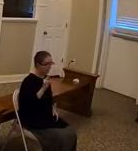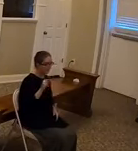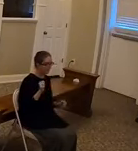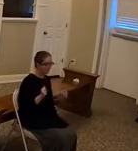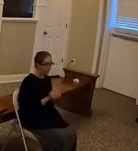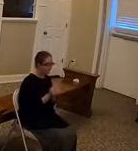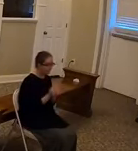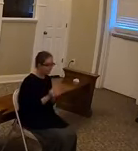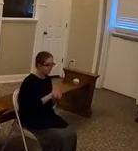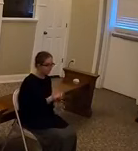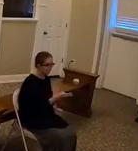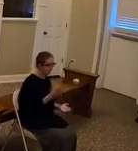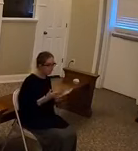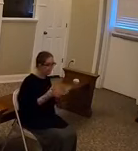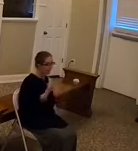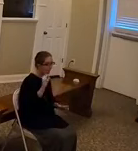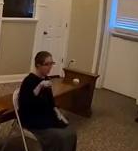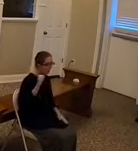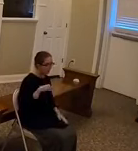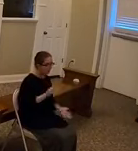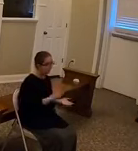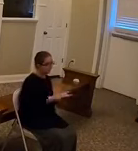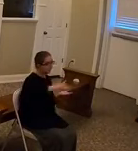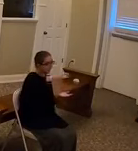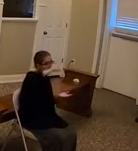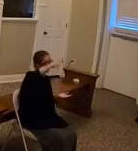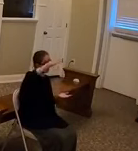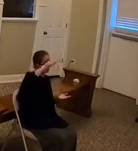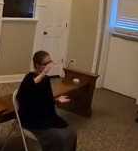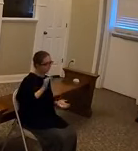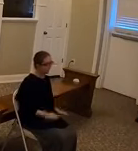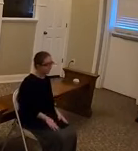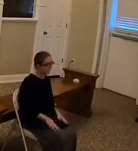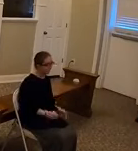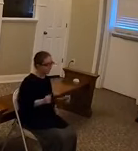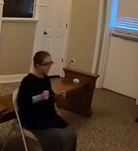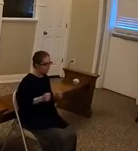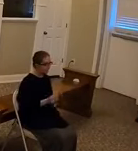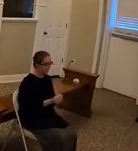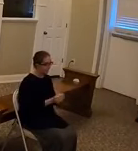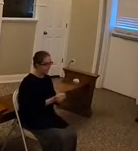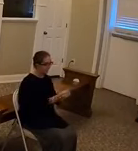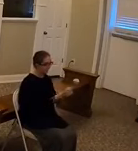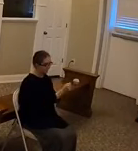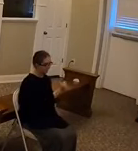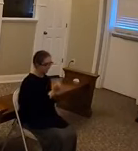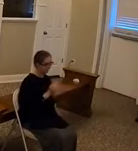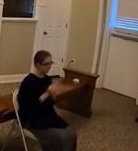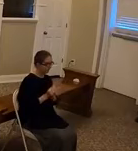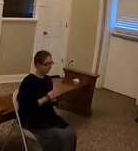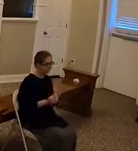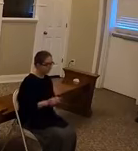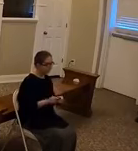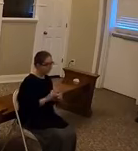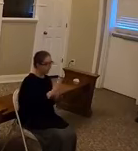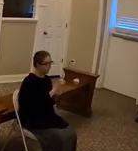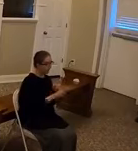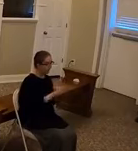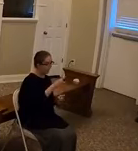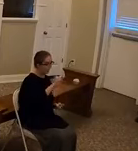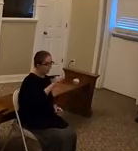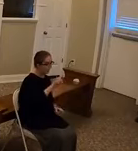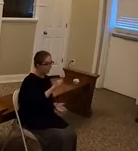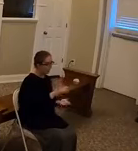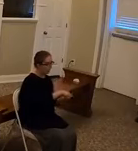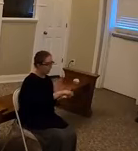him, that we may be also glorified together. Now, when Paul penned